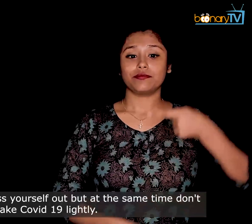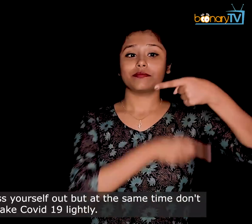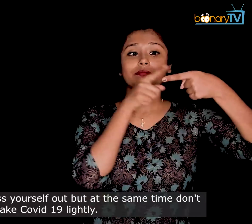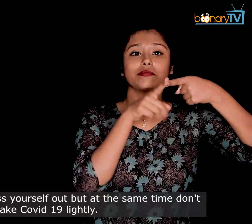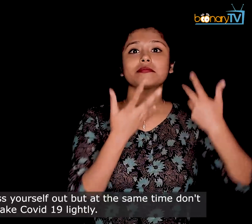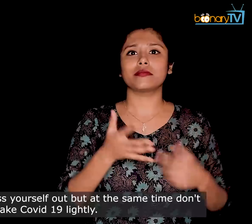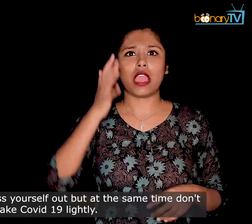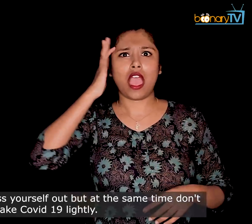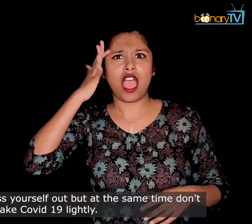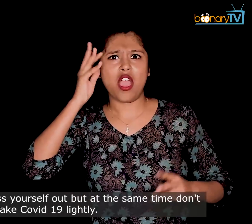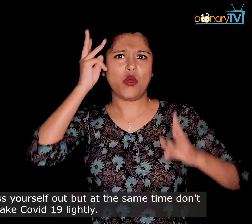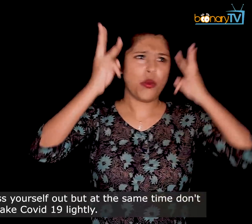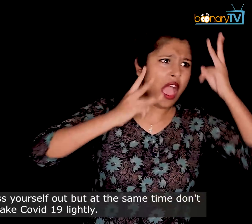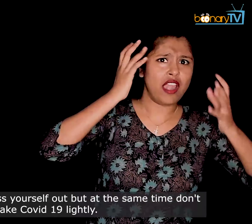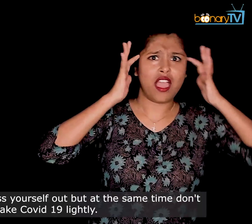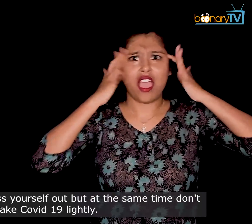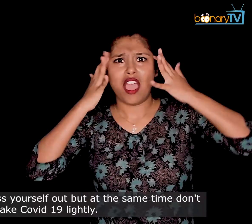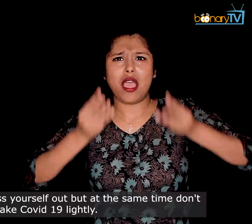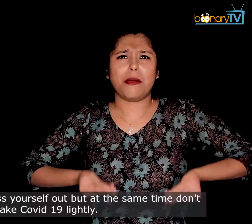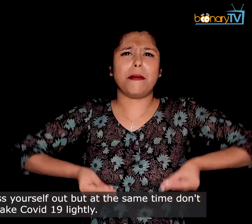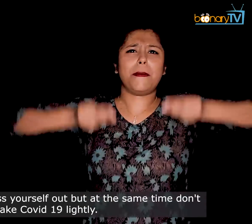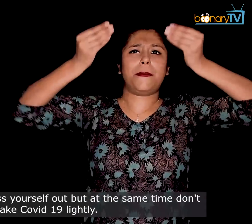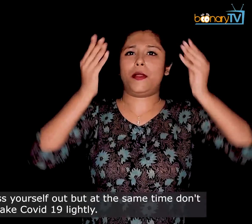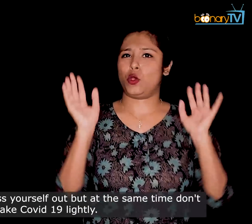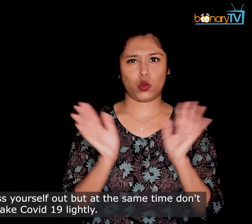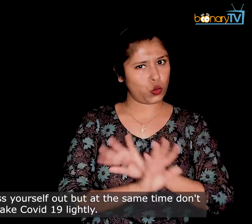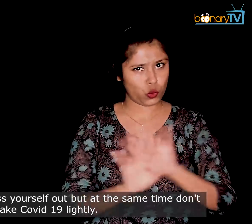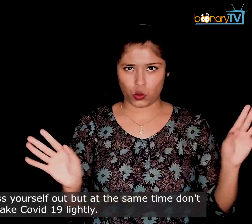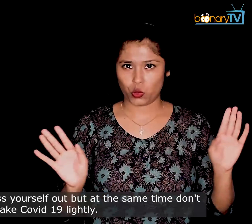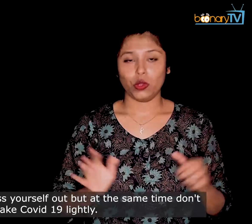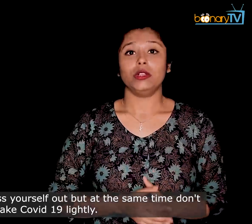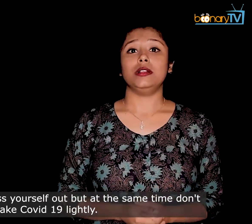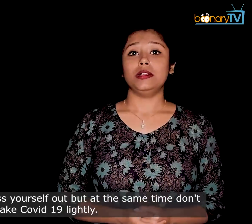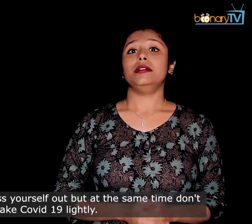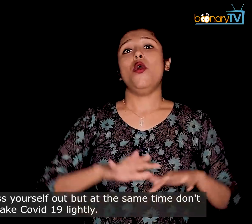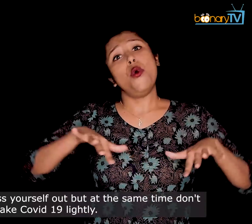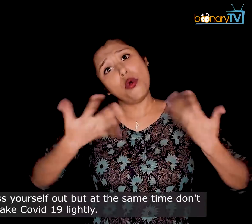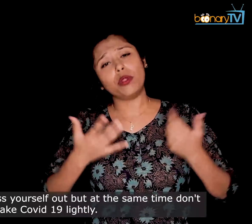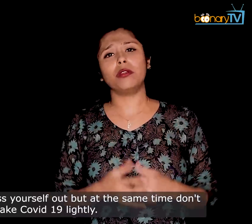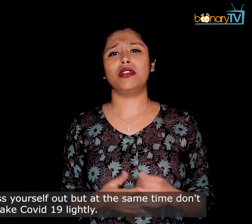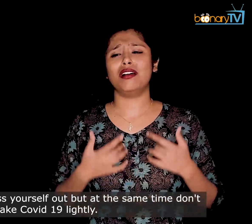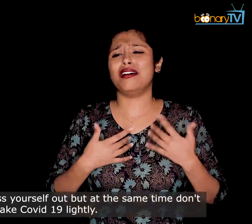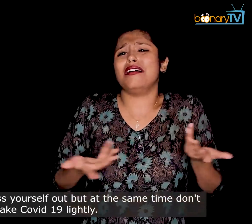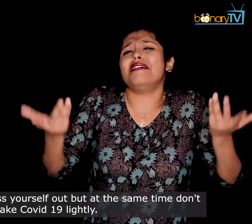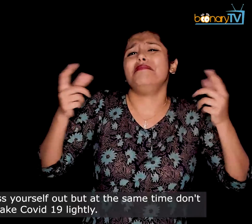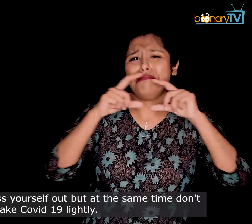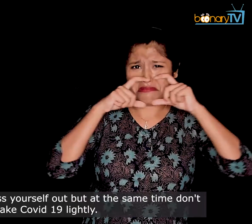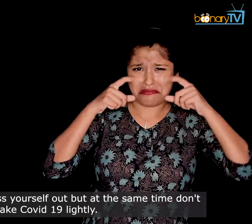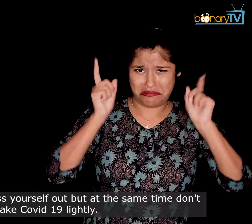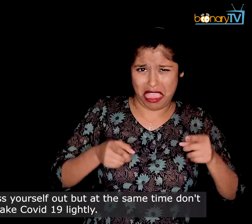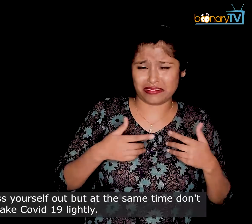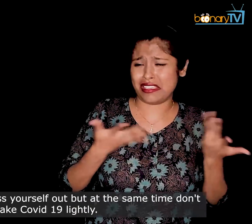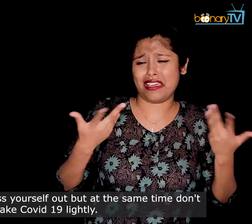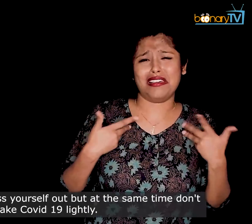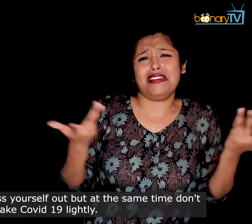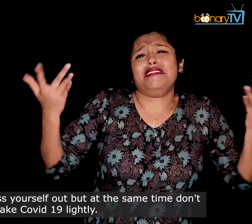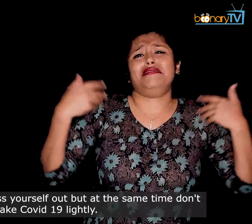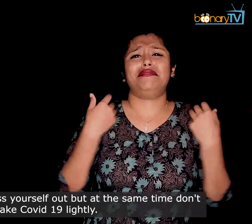don't panic or stress yourself out but at the same time don't take covert 19